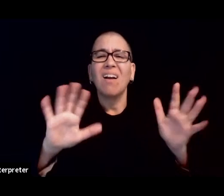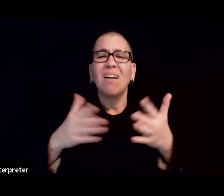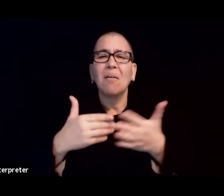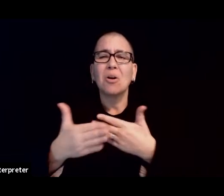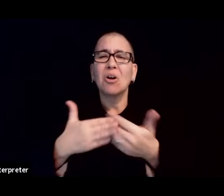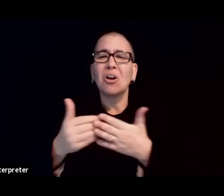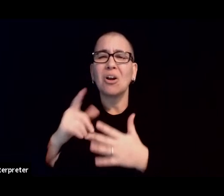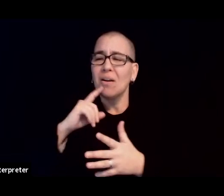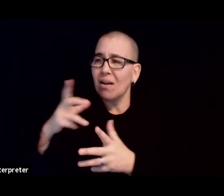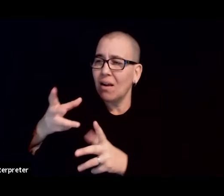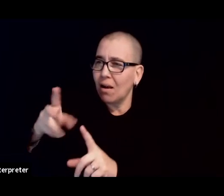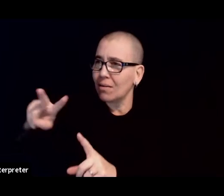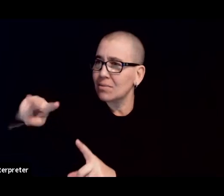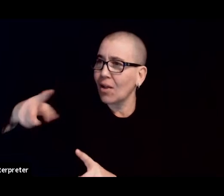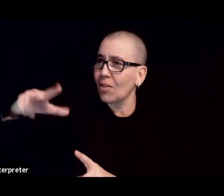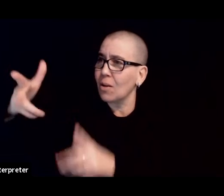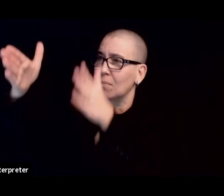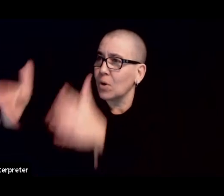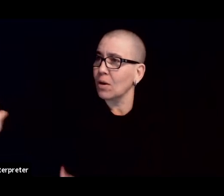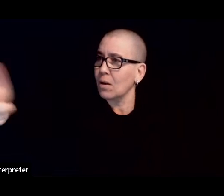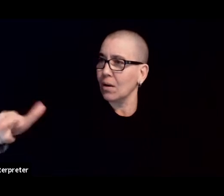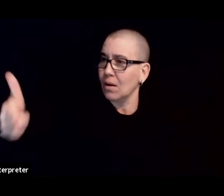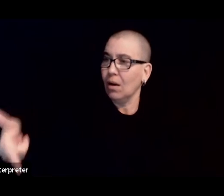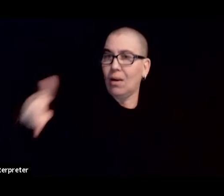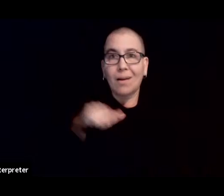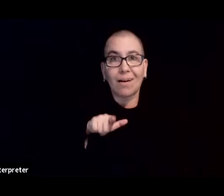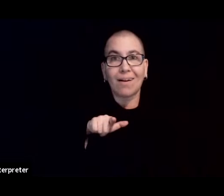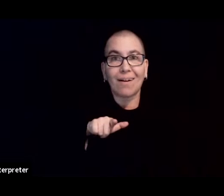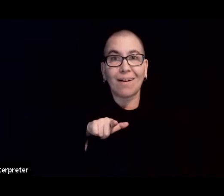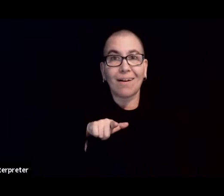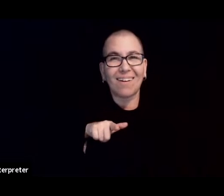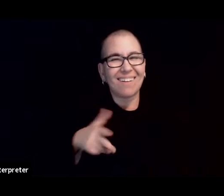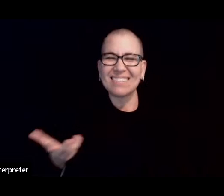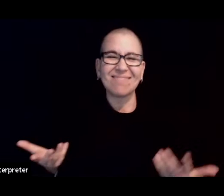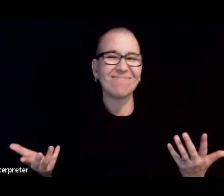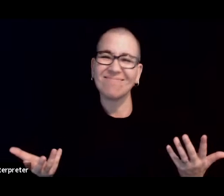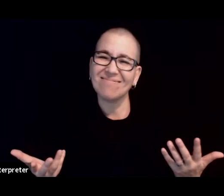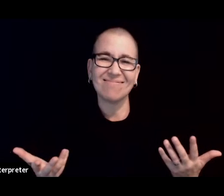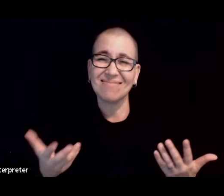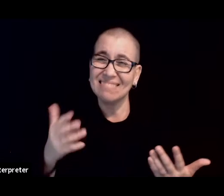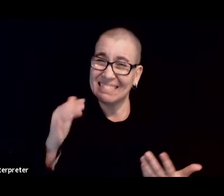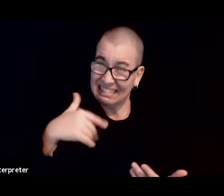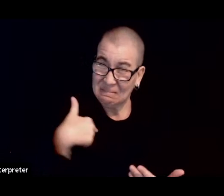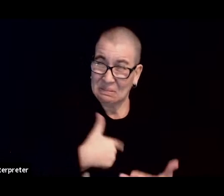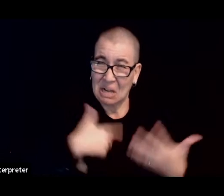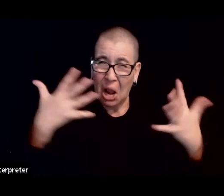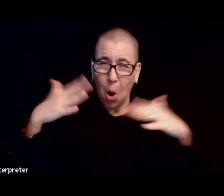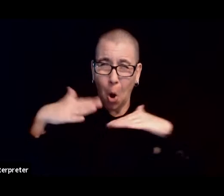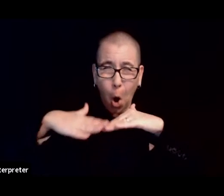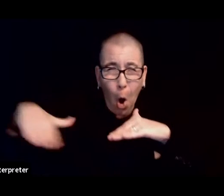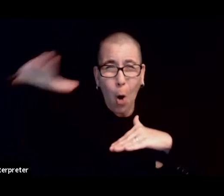don't have the capacity. We have over 500 establishments that have had